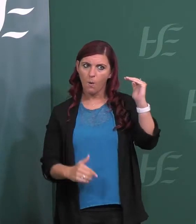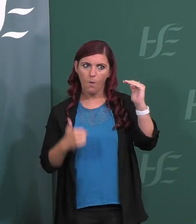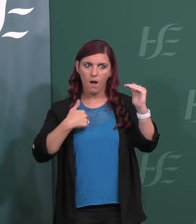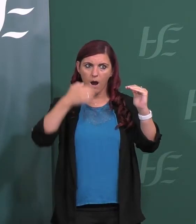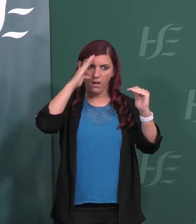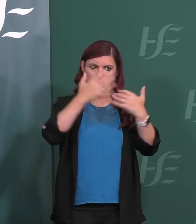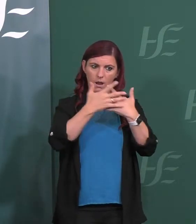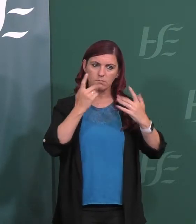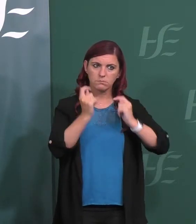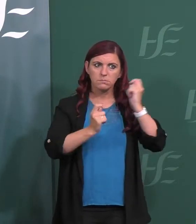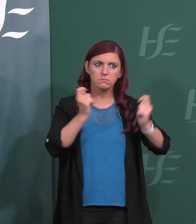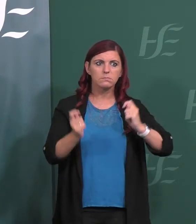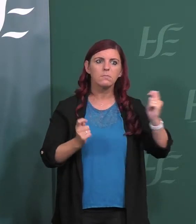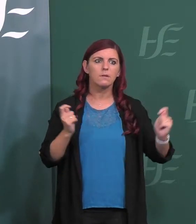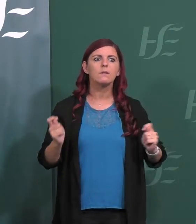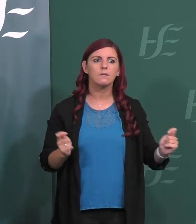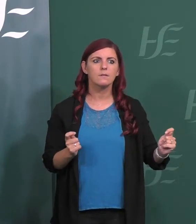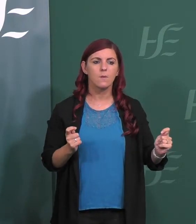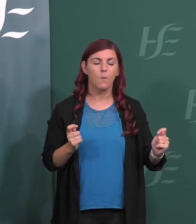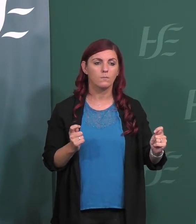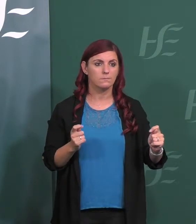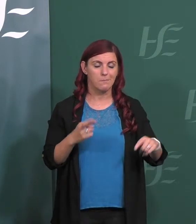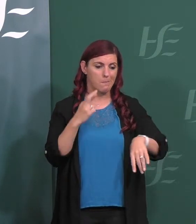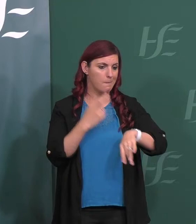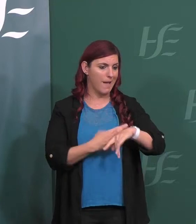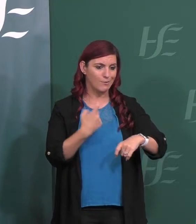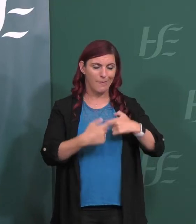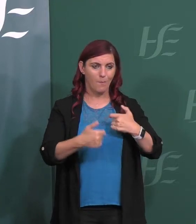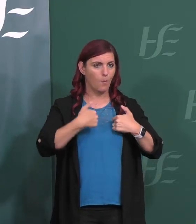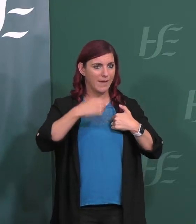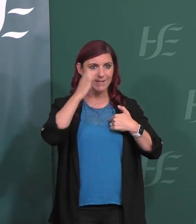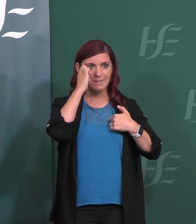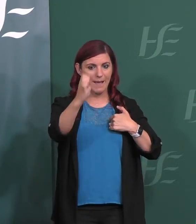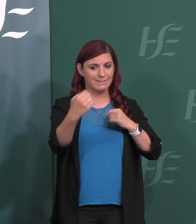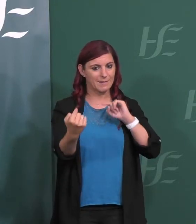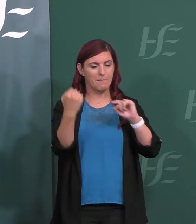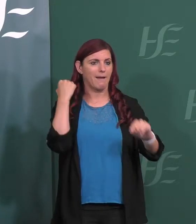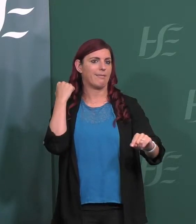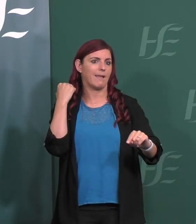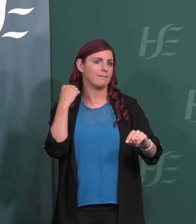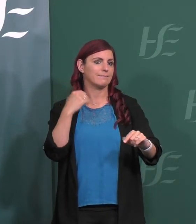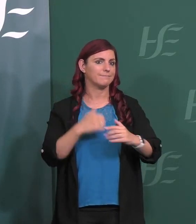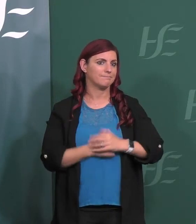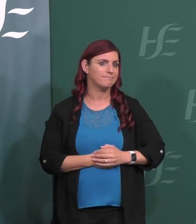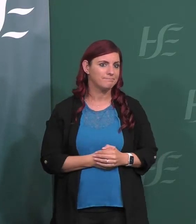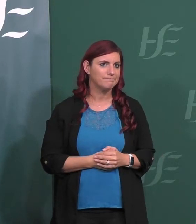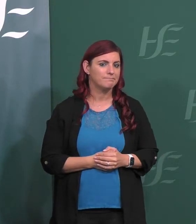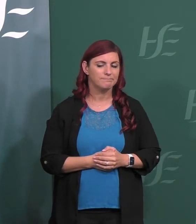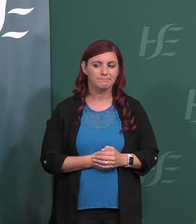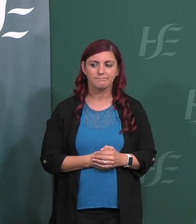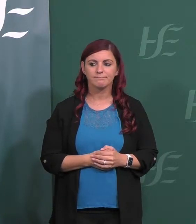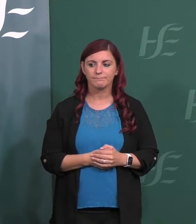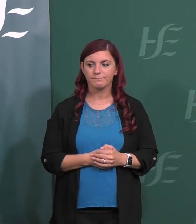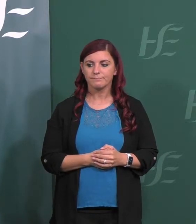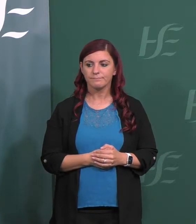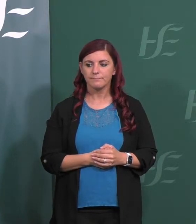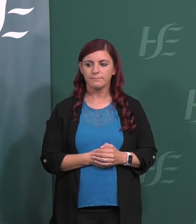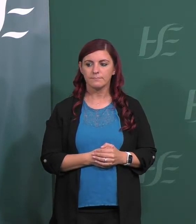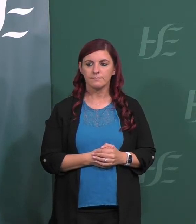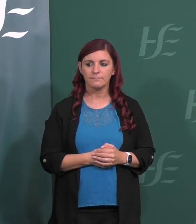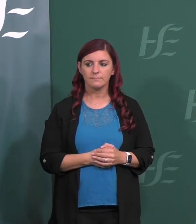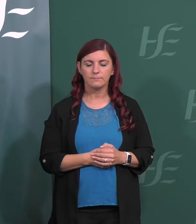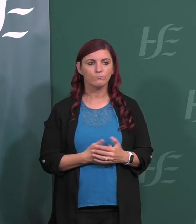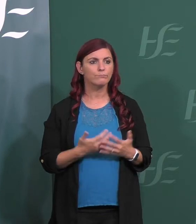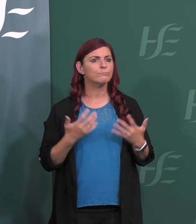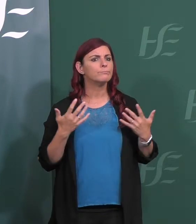So it's certainly been well above and beyond any of the expectations of uptake that we would have expected from the HSE's perspective.